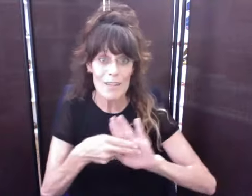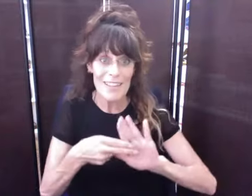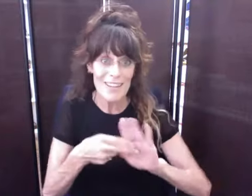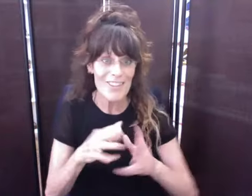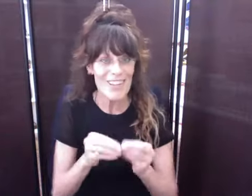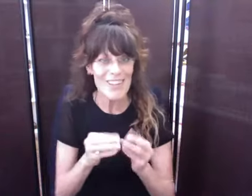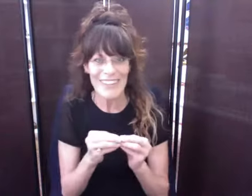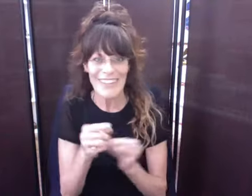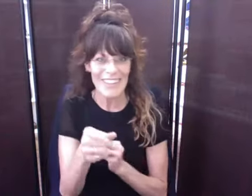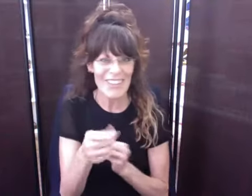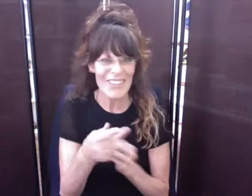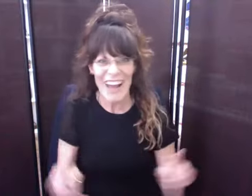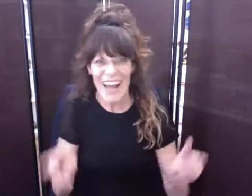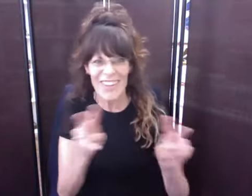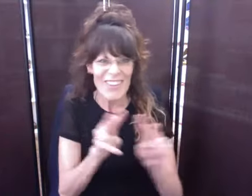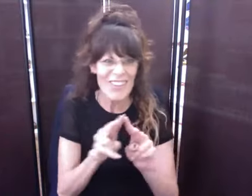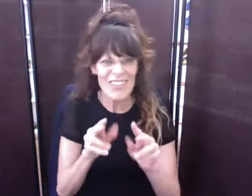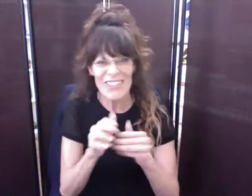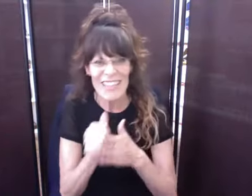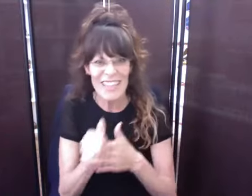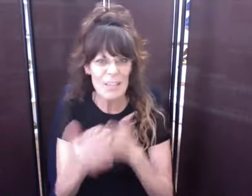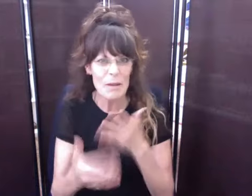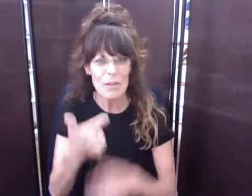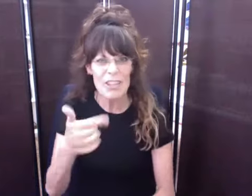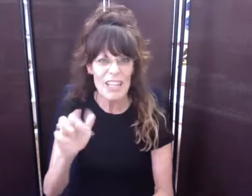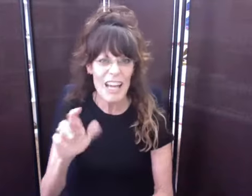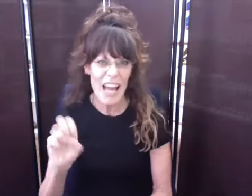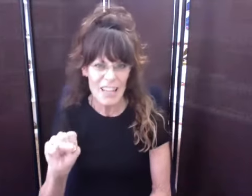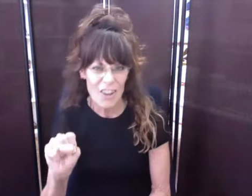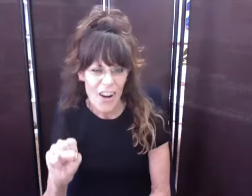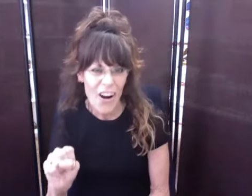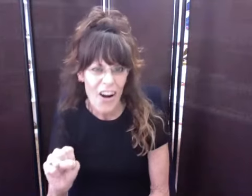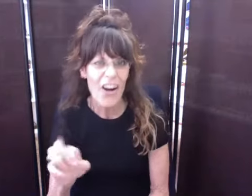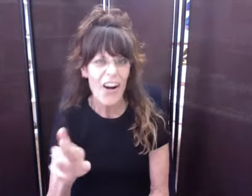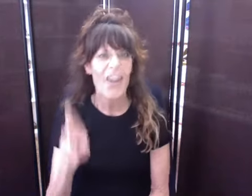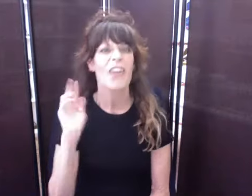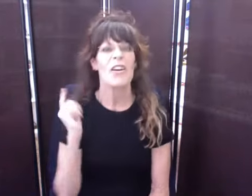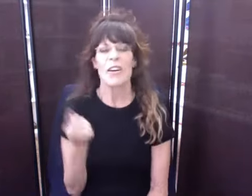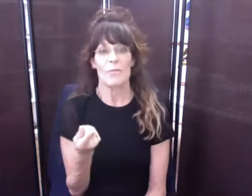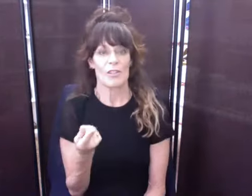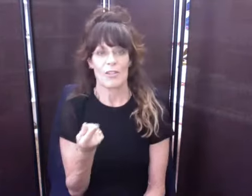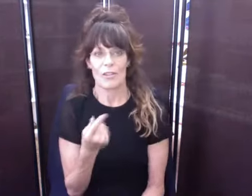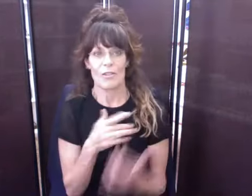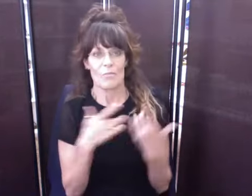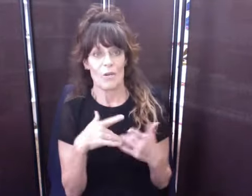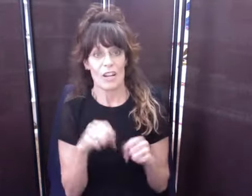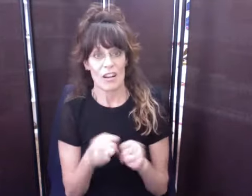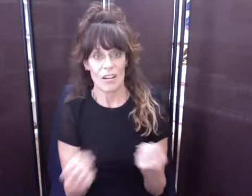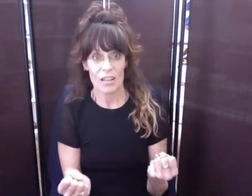guy who leads things, or maybe you're GSR or whatever, but the steps aren't complete and your heart's still broken, Don't let